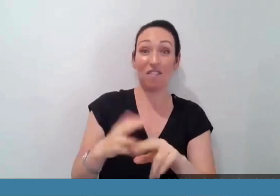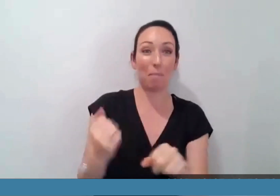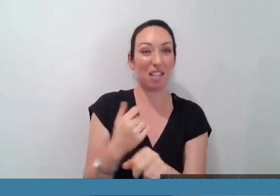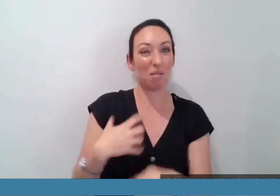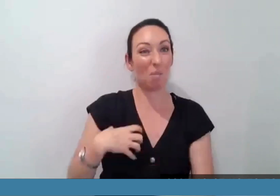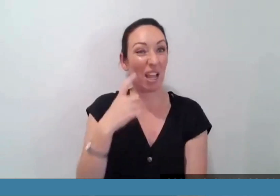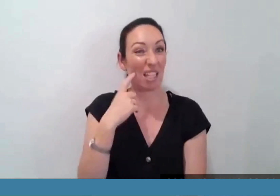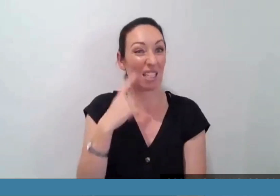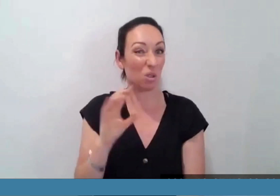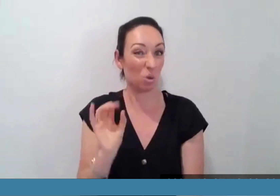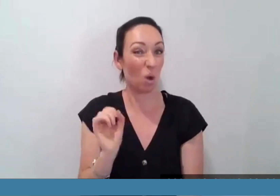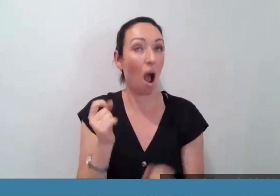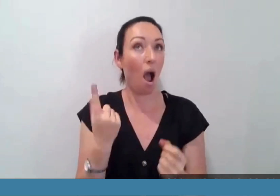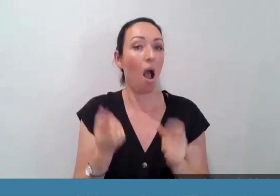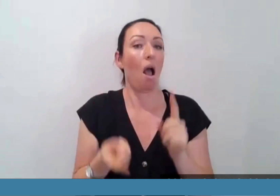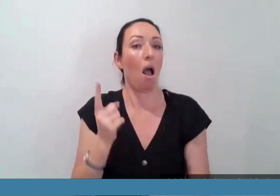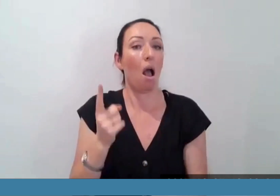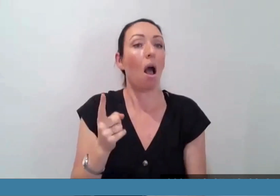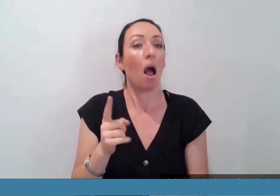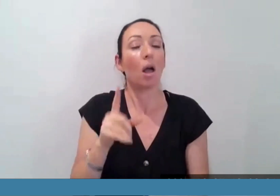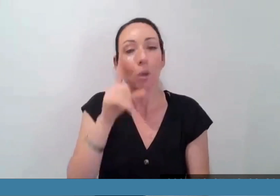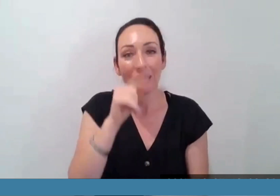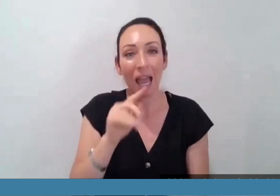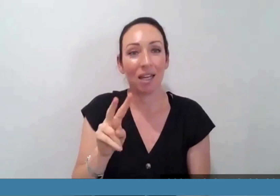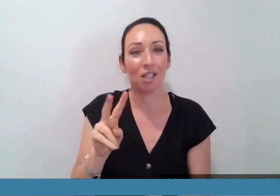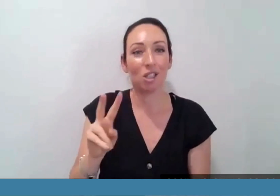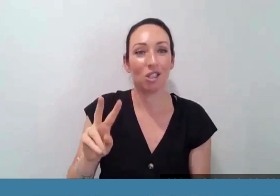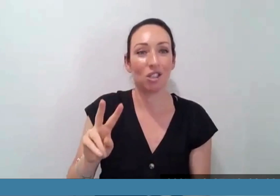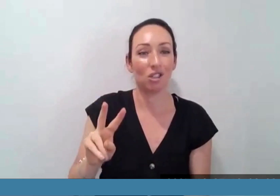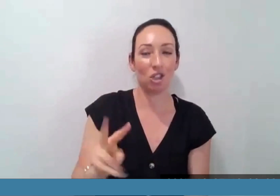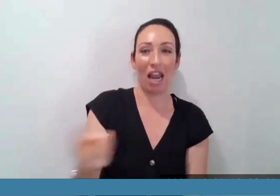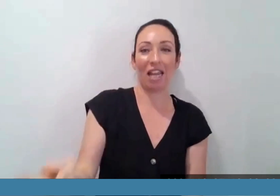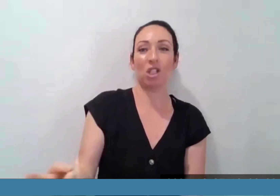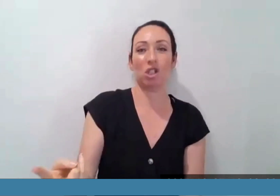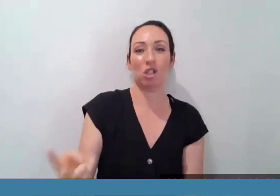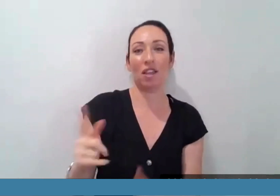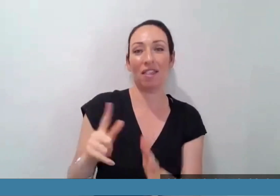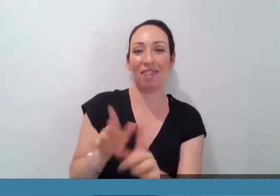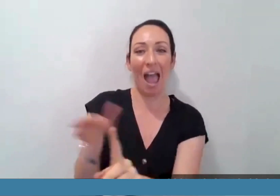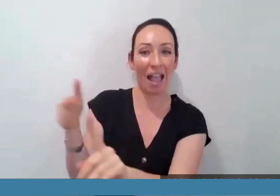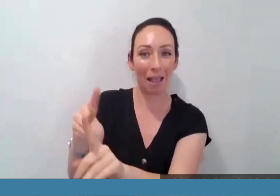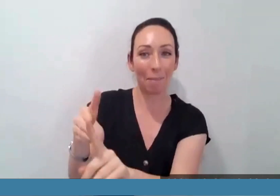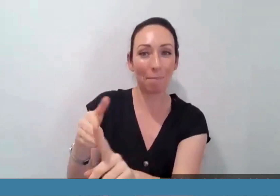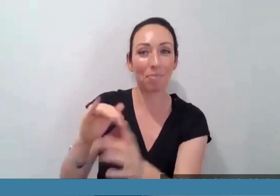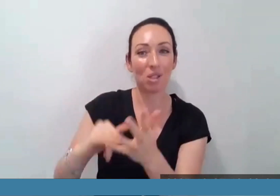just flip the scope and aims into questions, and the research questions are quite embedded in there.